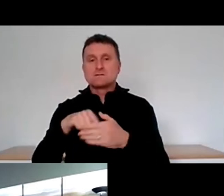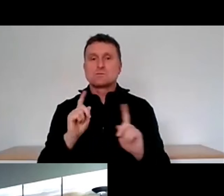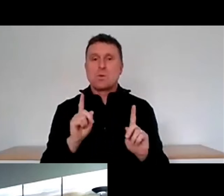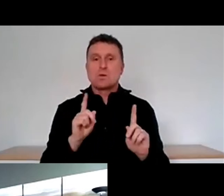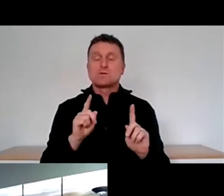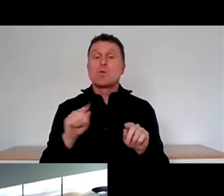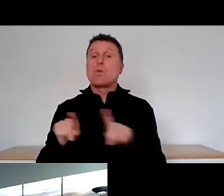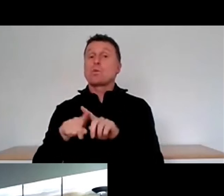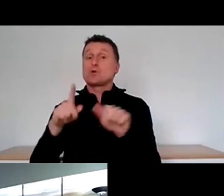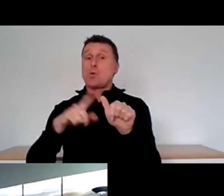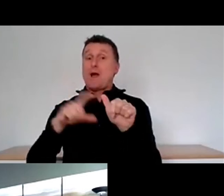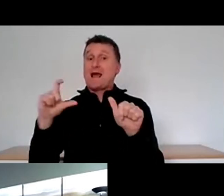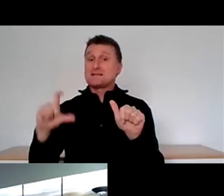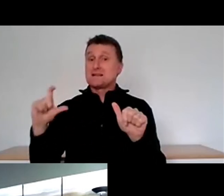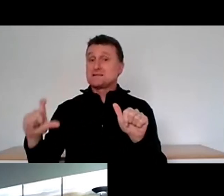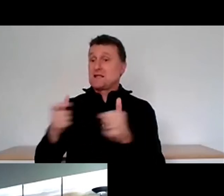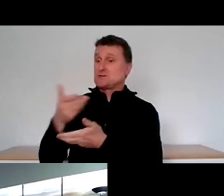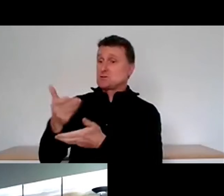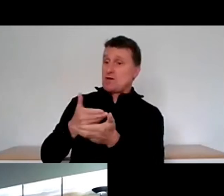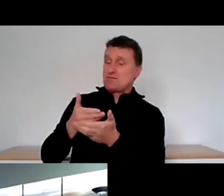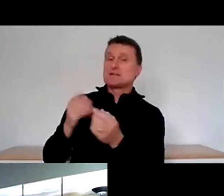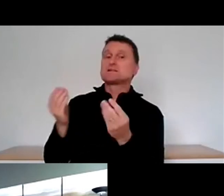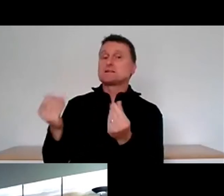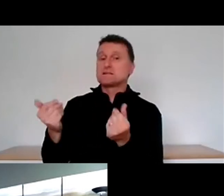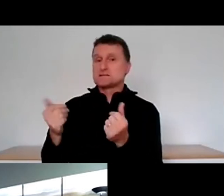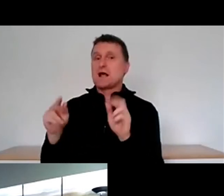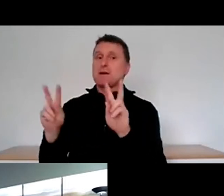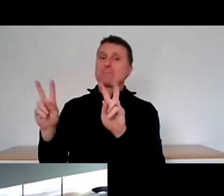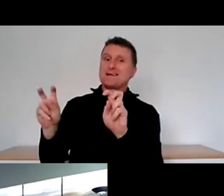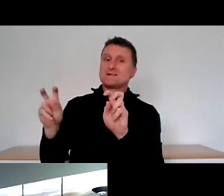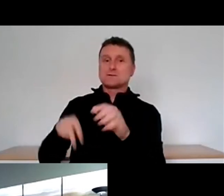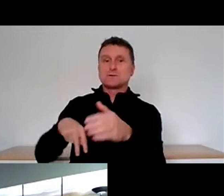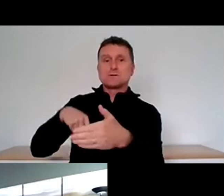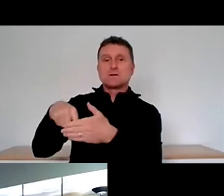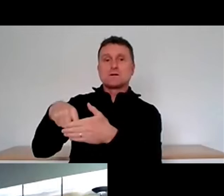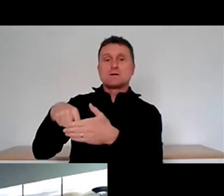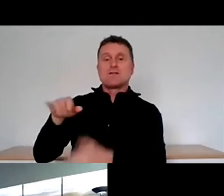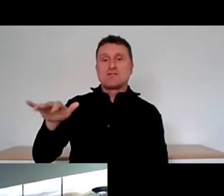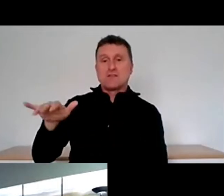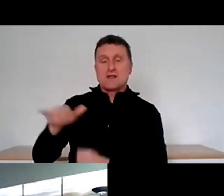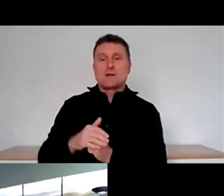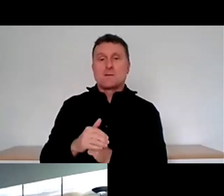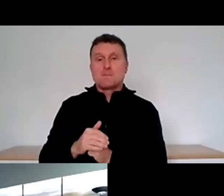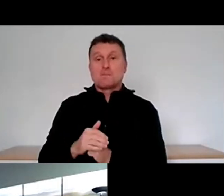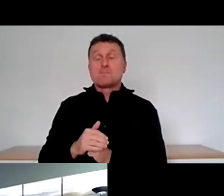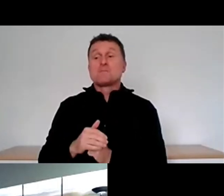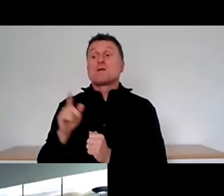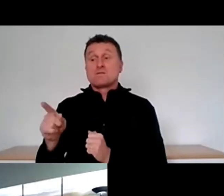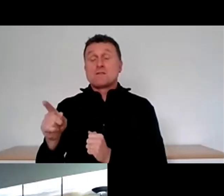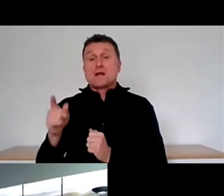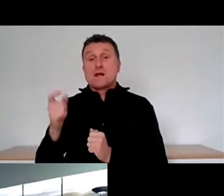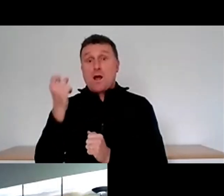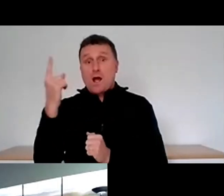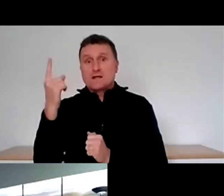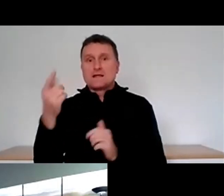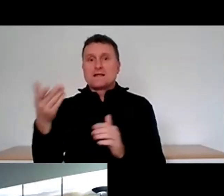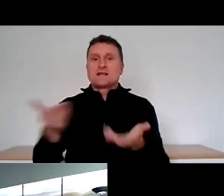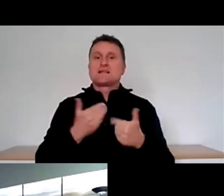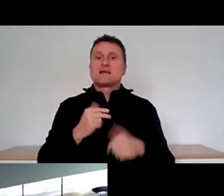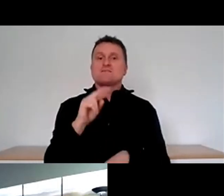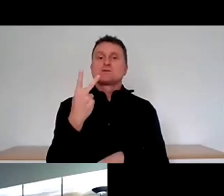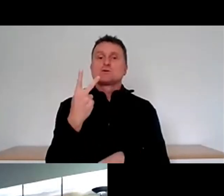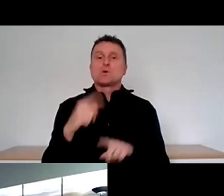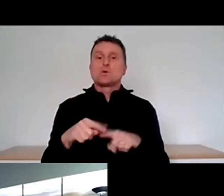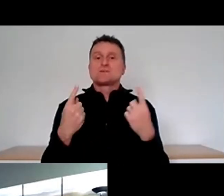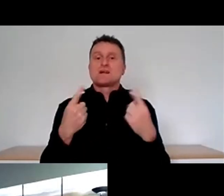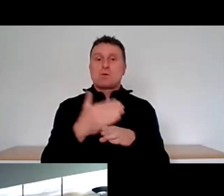us on a journey with 2 parallel pieces of work, the accessibility piece and the other piece that